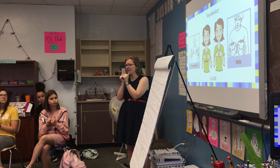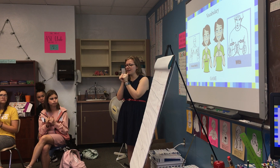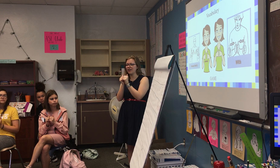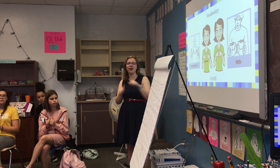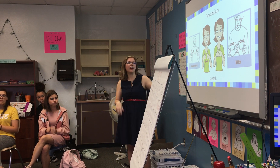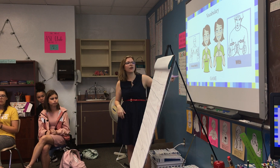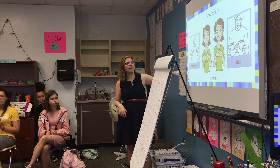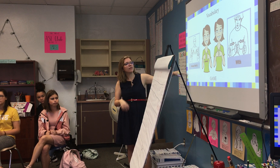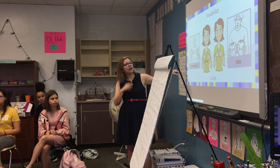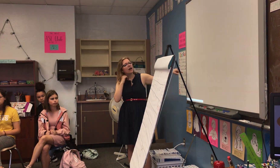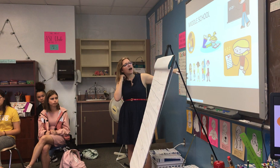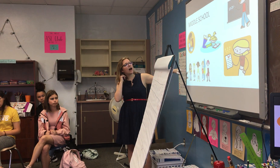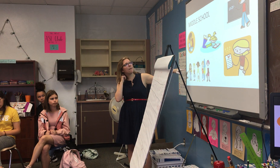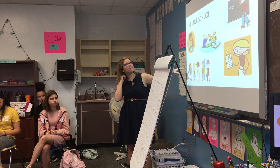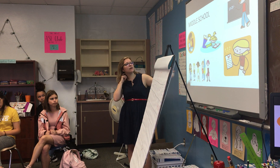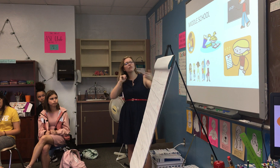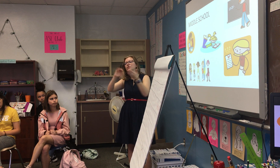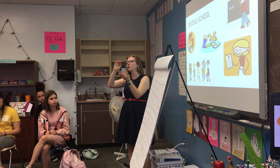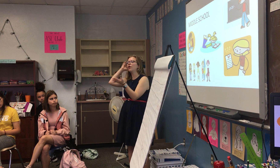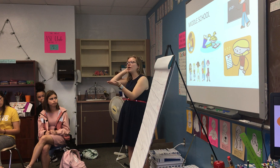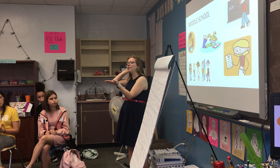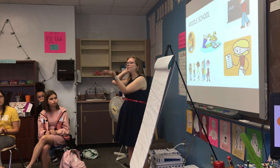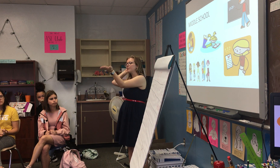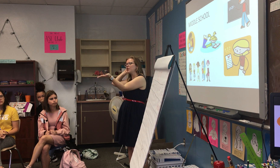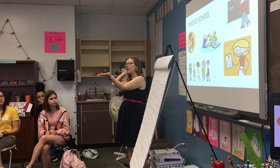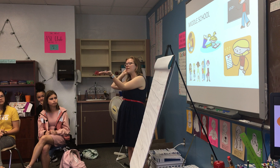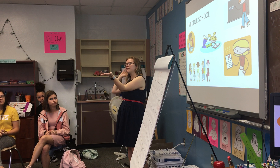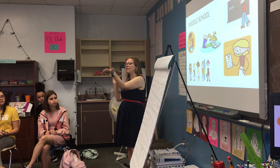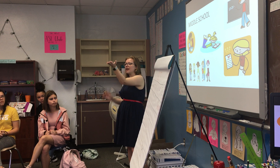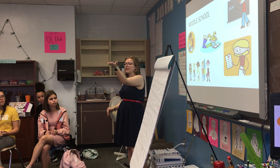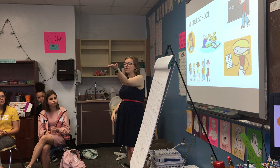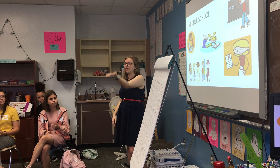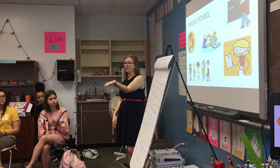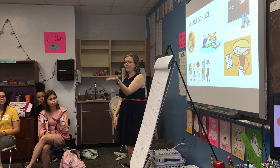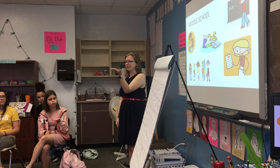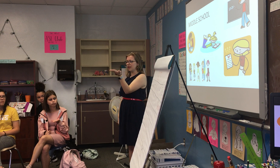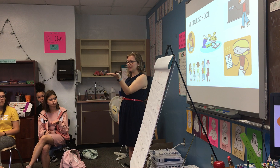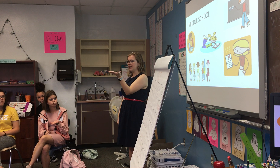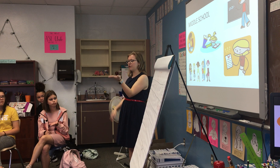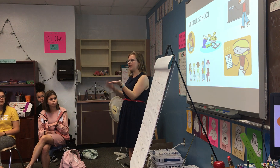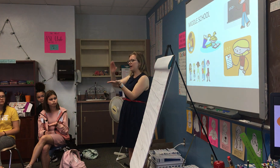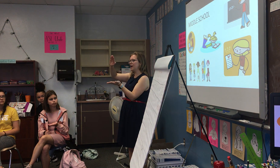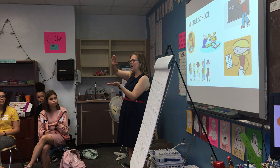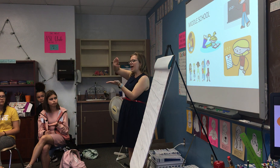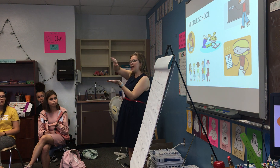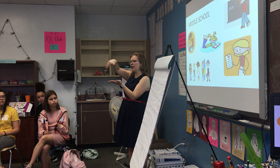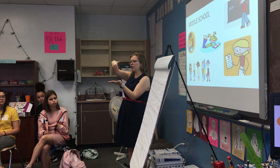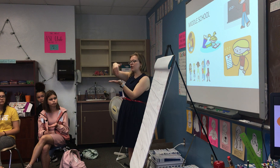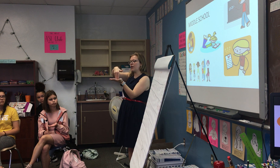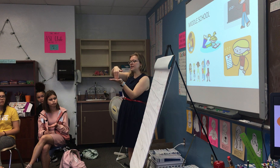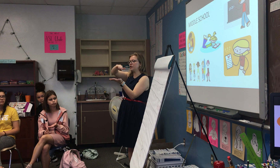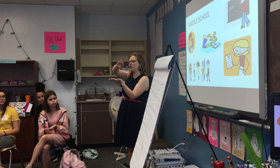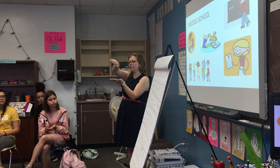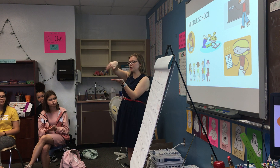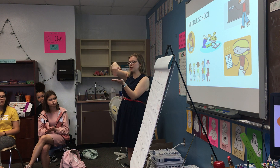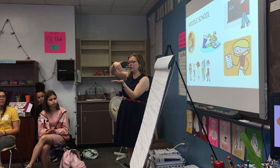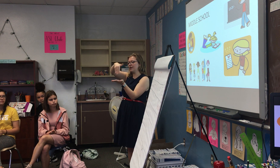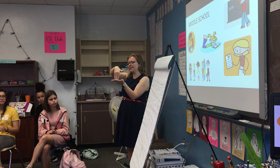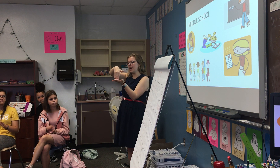Together. Good. Okay. Middle school, you have like a little level here, and you're going to circle and tap